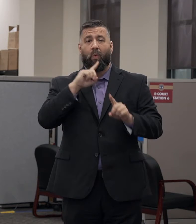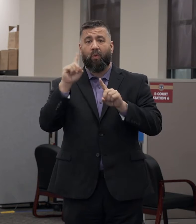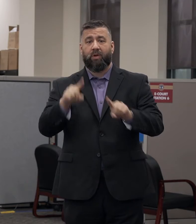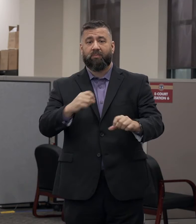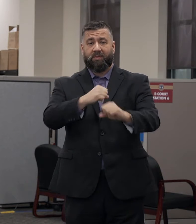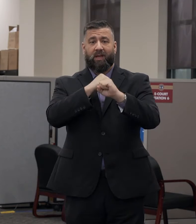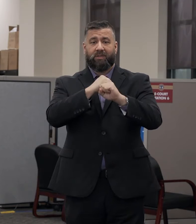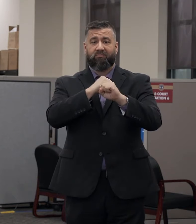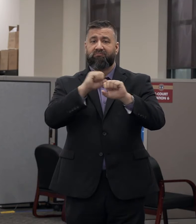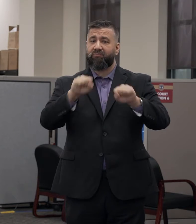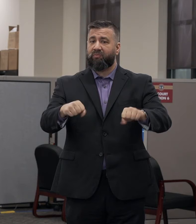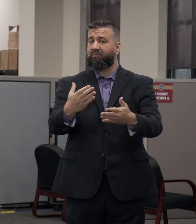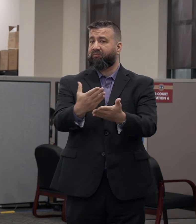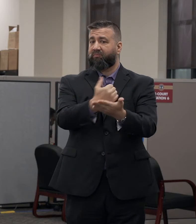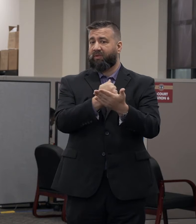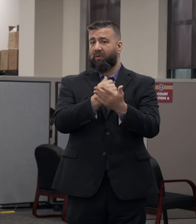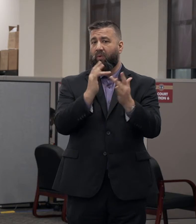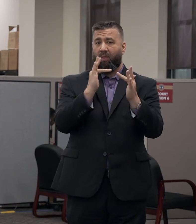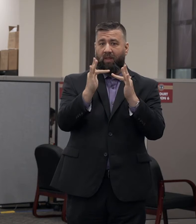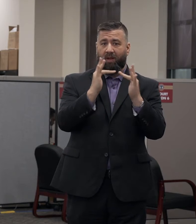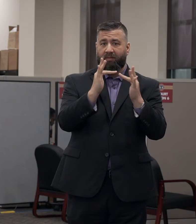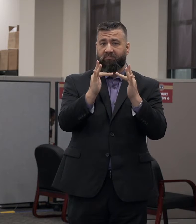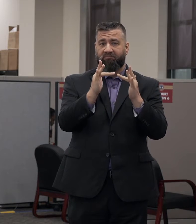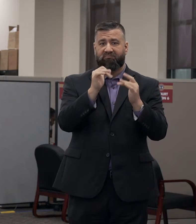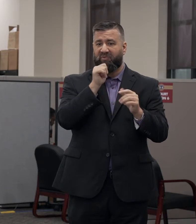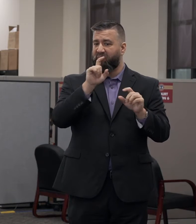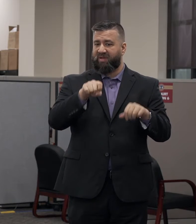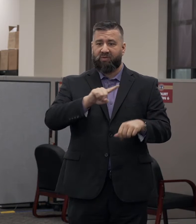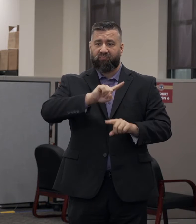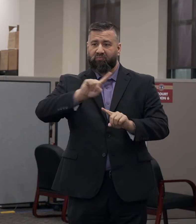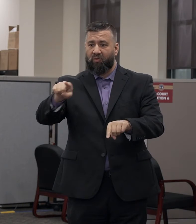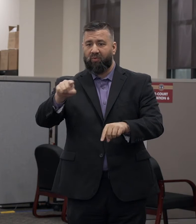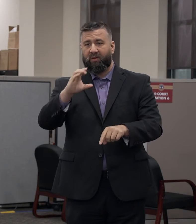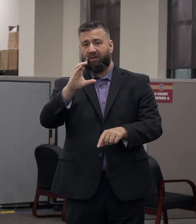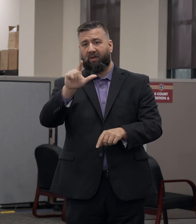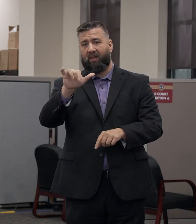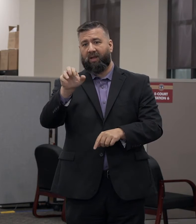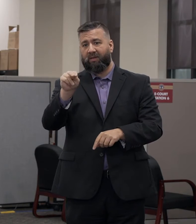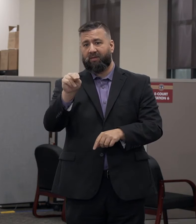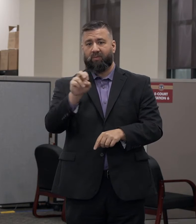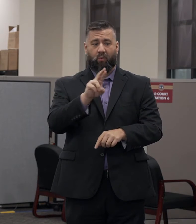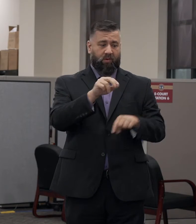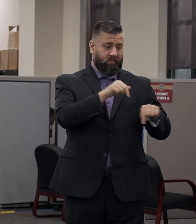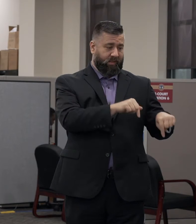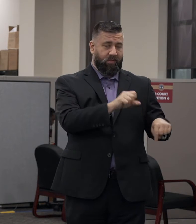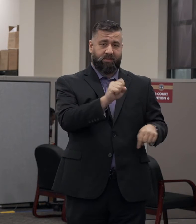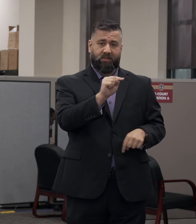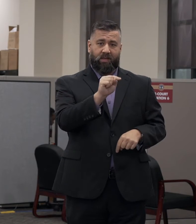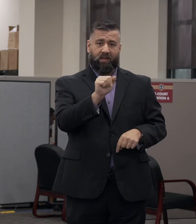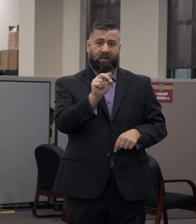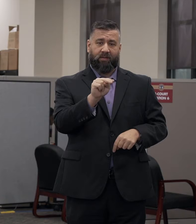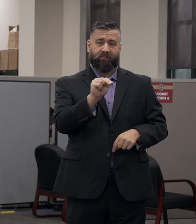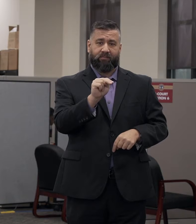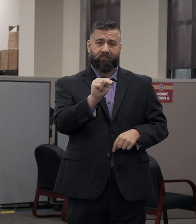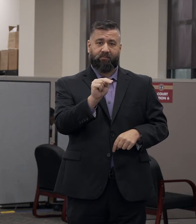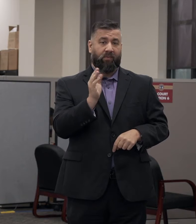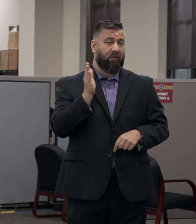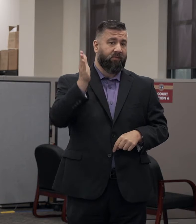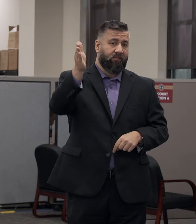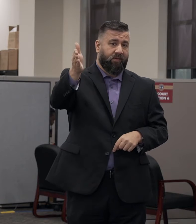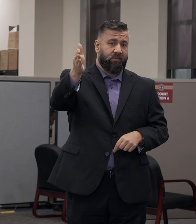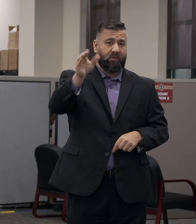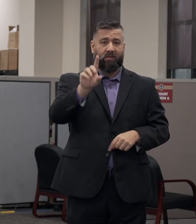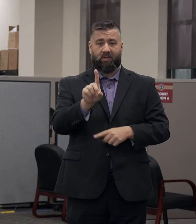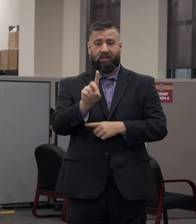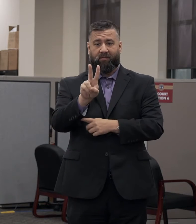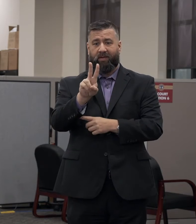online without even needing to come to Clayton or here at St. Anne. In the future, domestic violence advocates